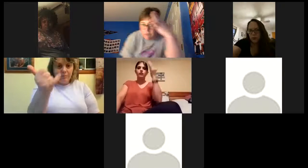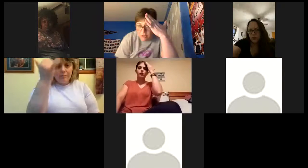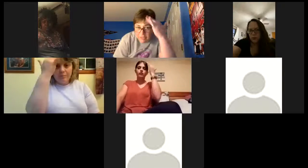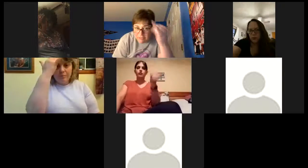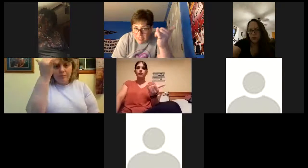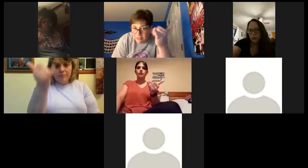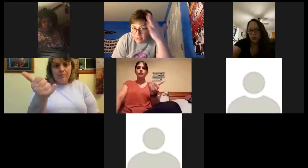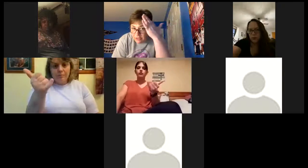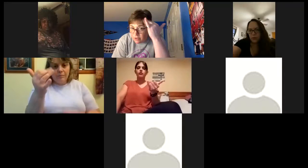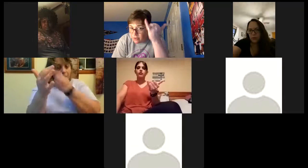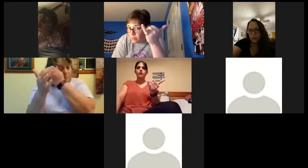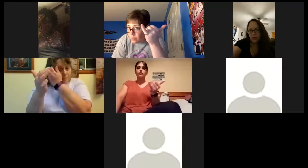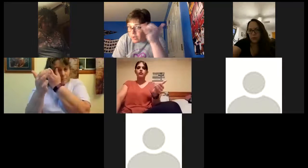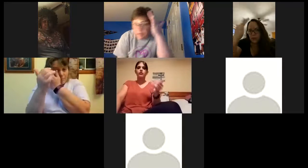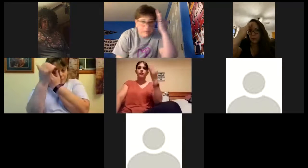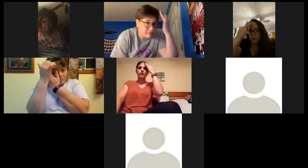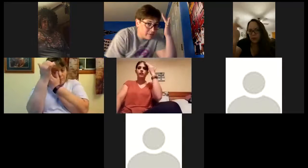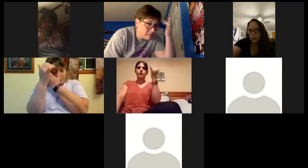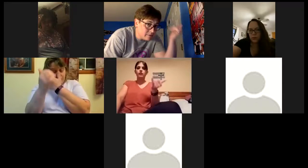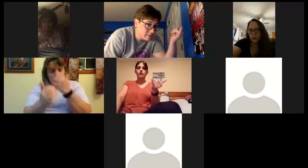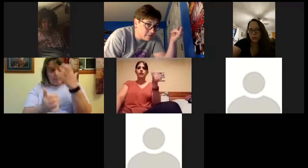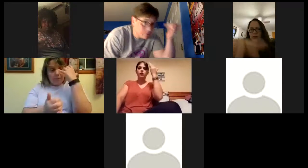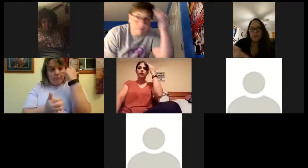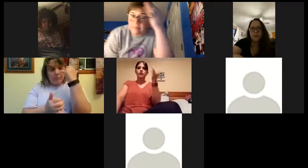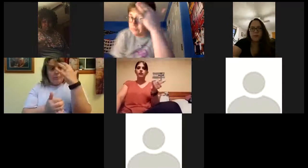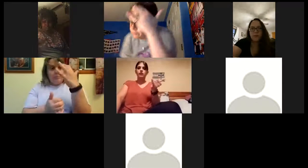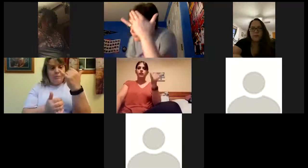And then for a lefty, you're going to go Y.